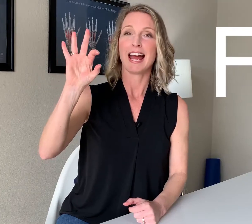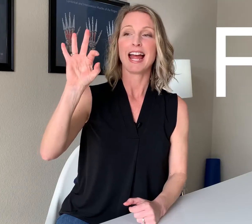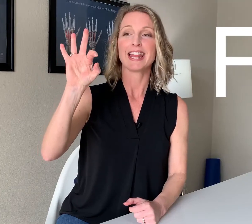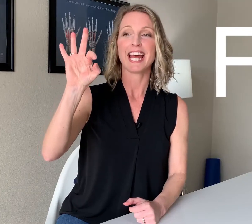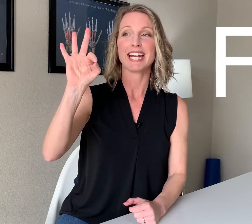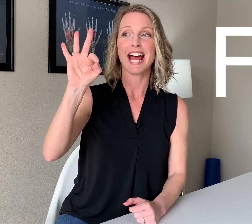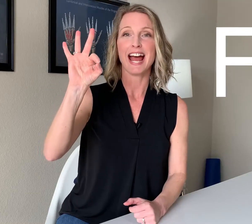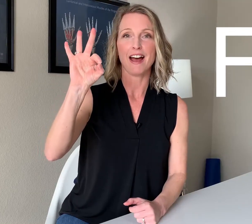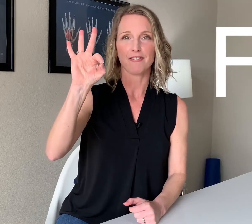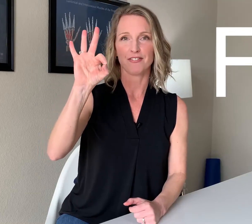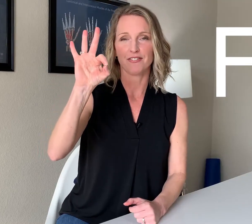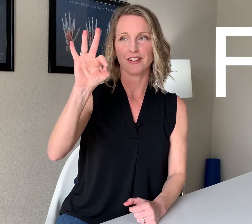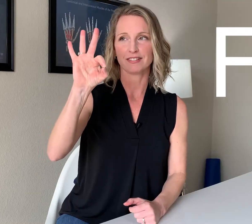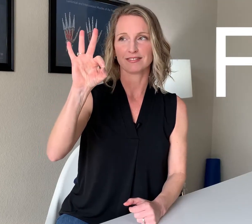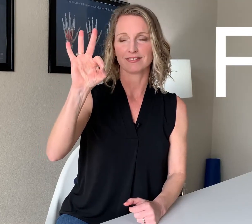And then F.